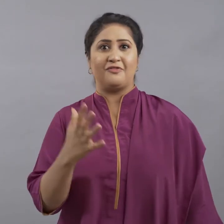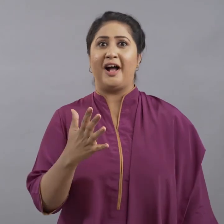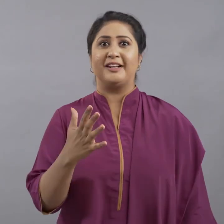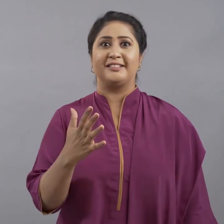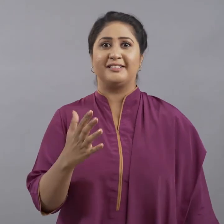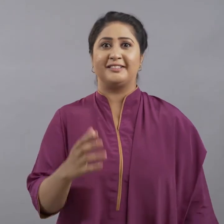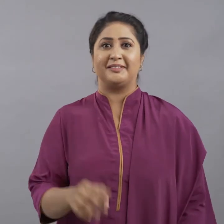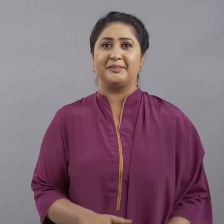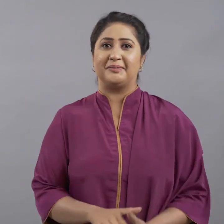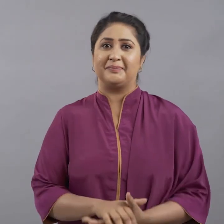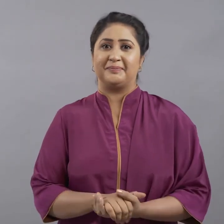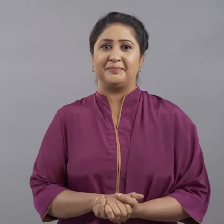fast,